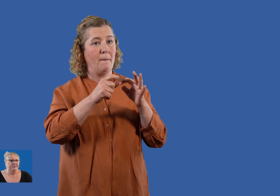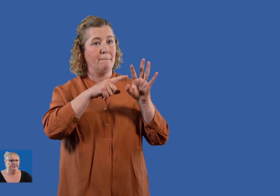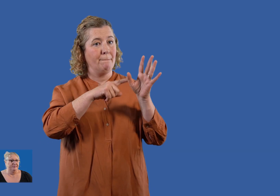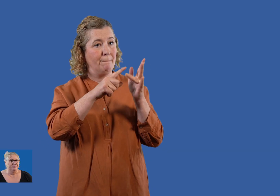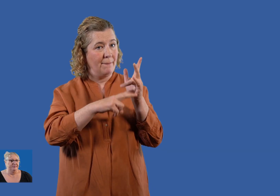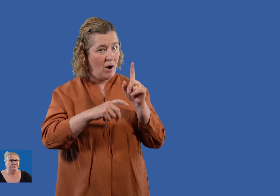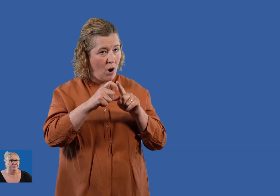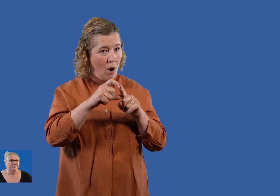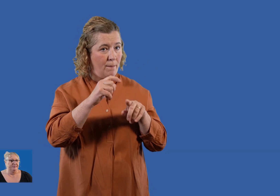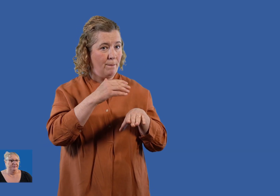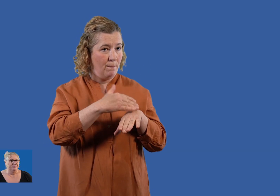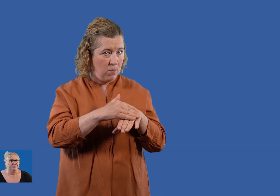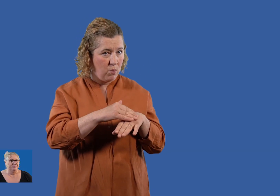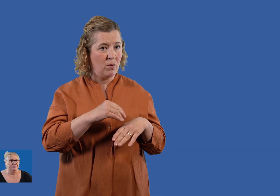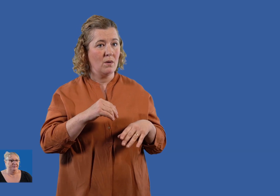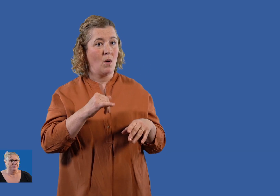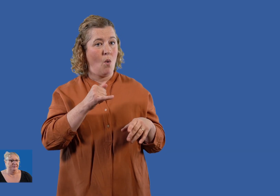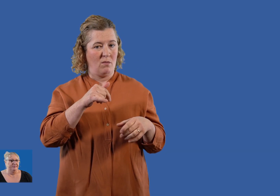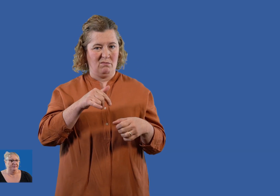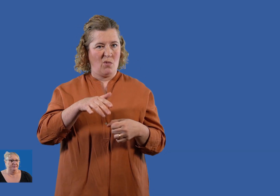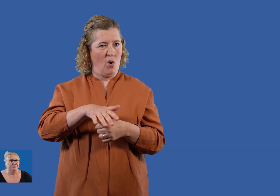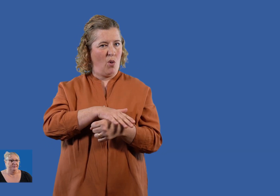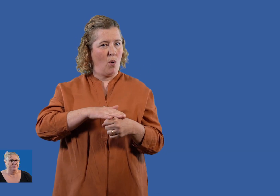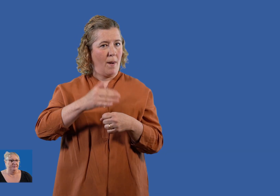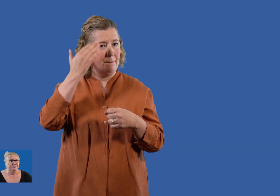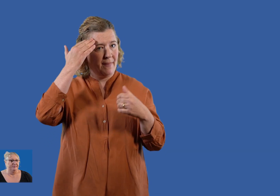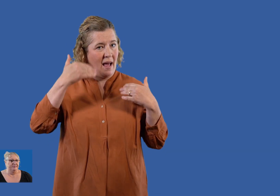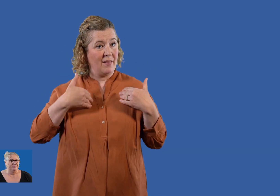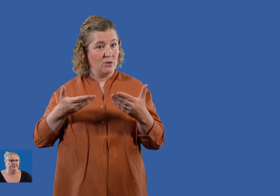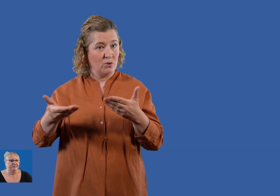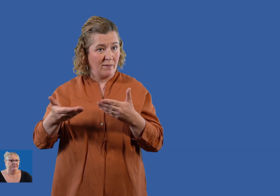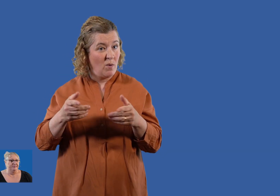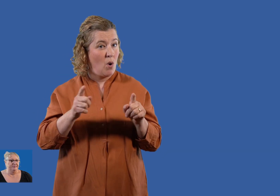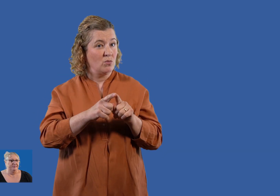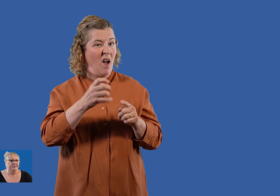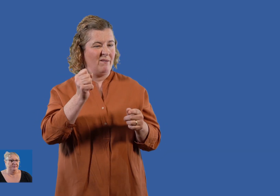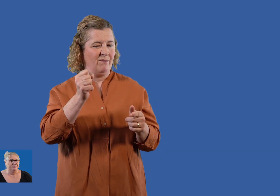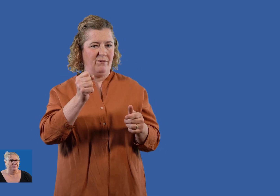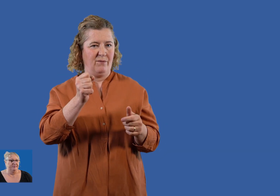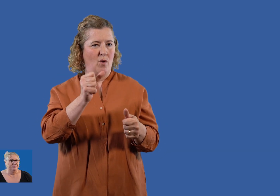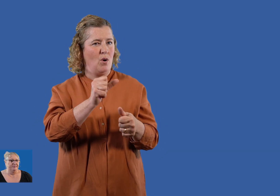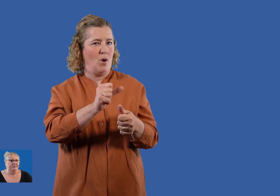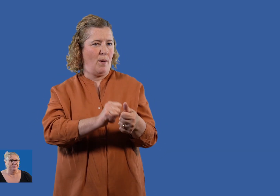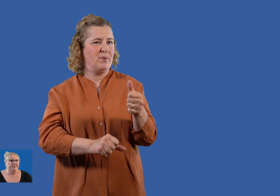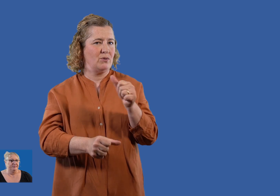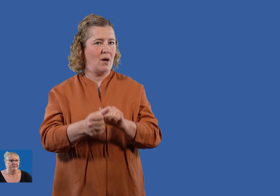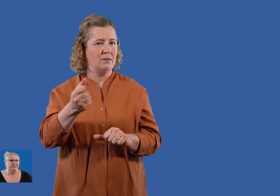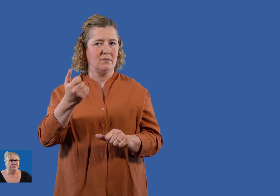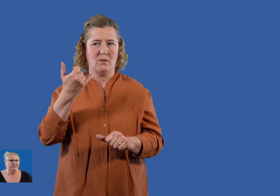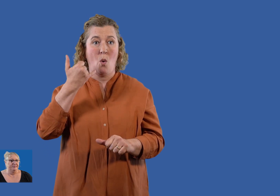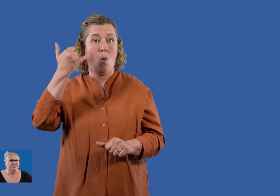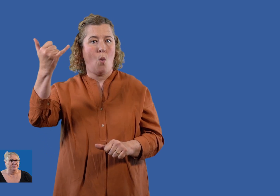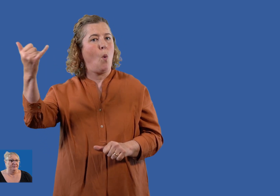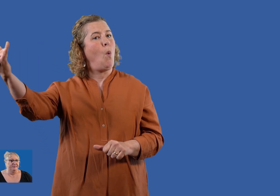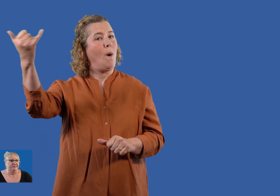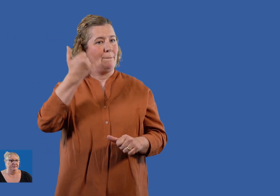Beyond Blue, their local mental health service. There's also a suicide callback service available where you can